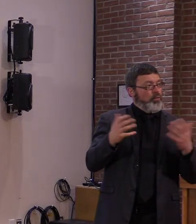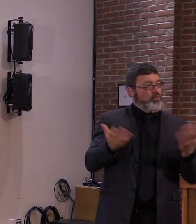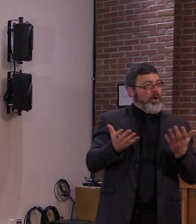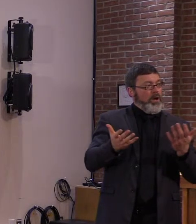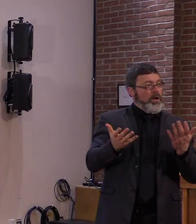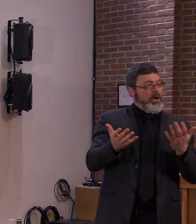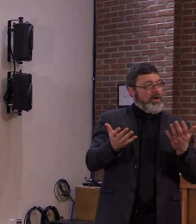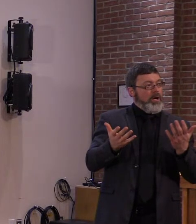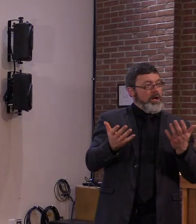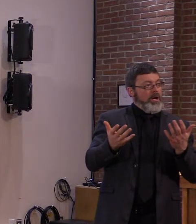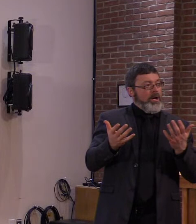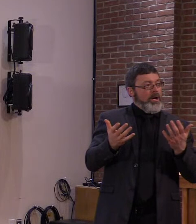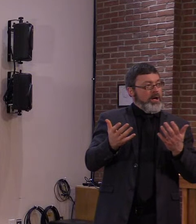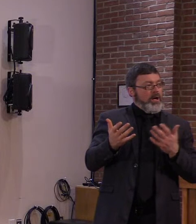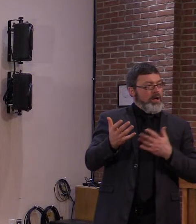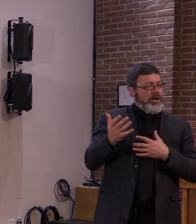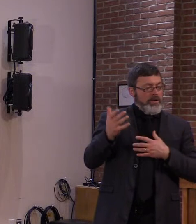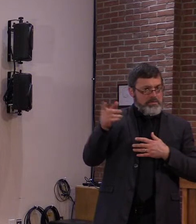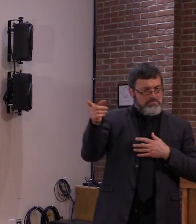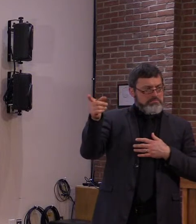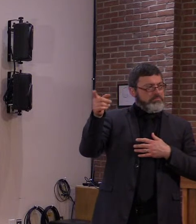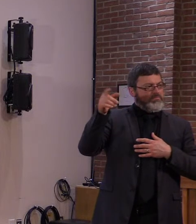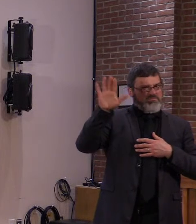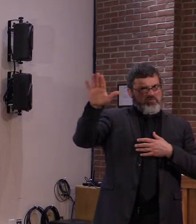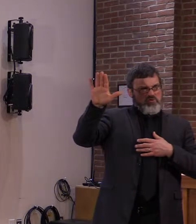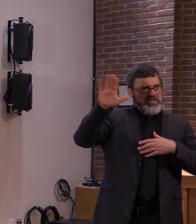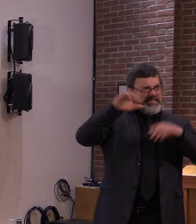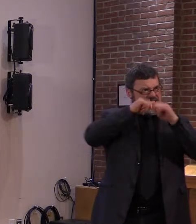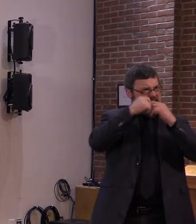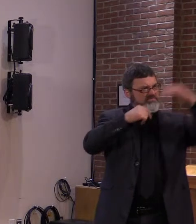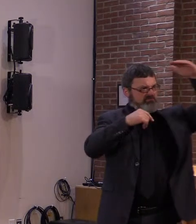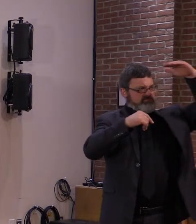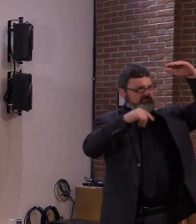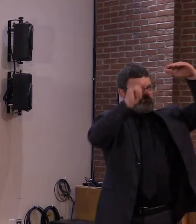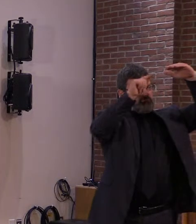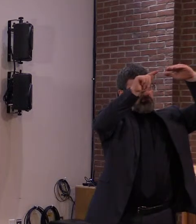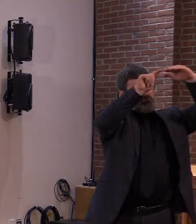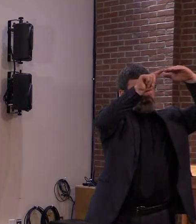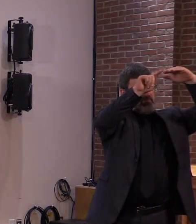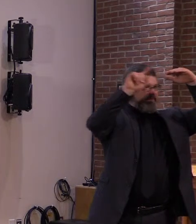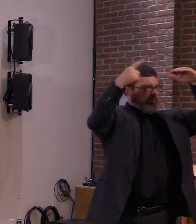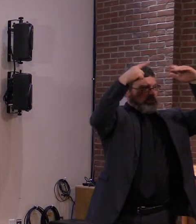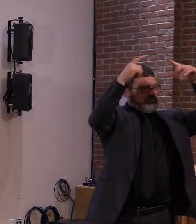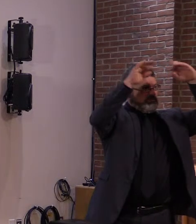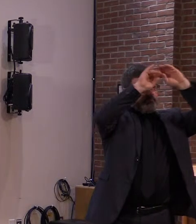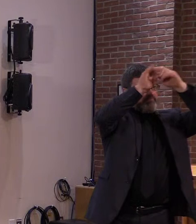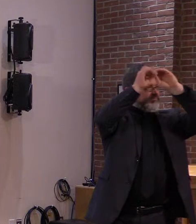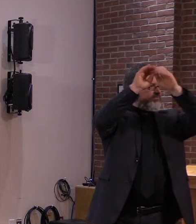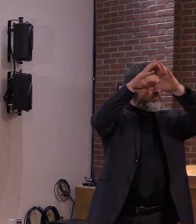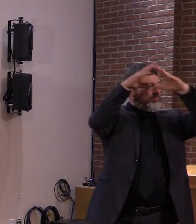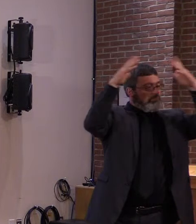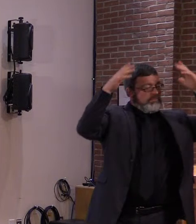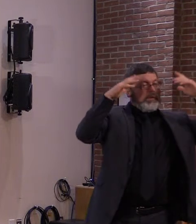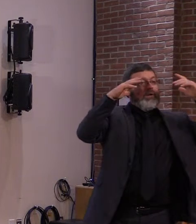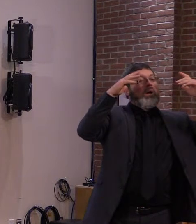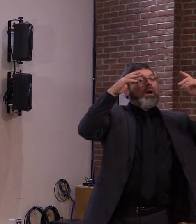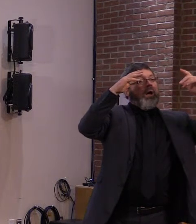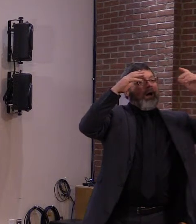is talking now about letting people get out of quarantine sooner than 14